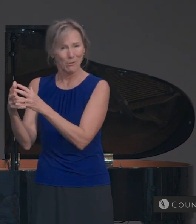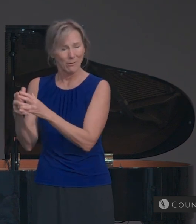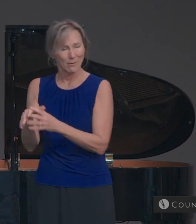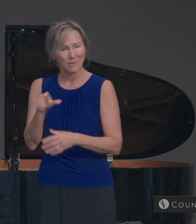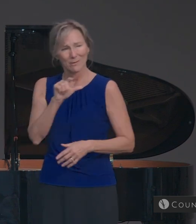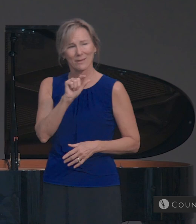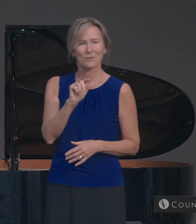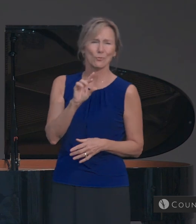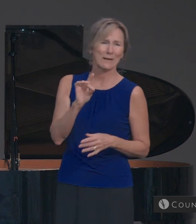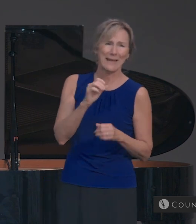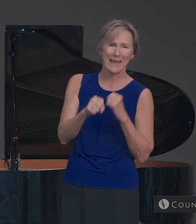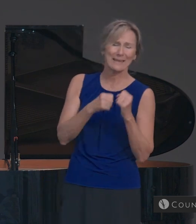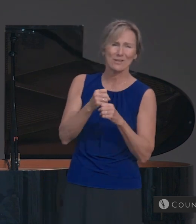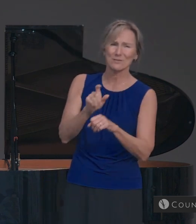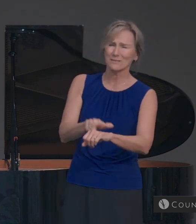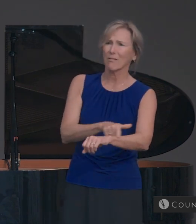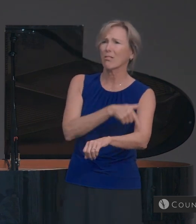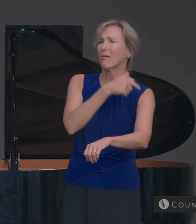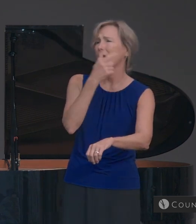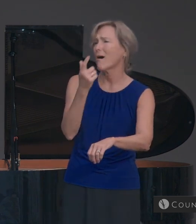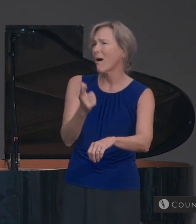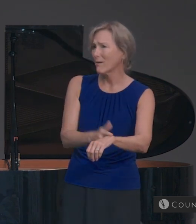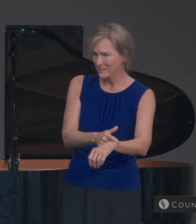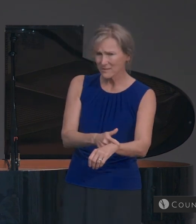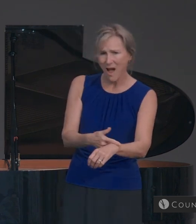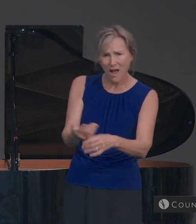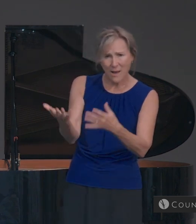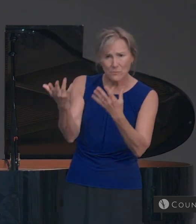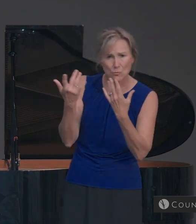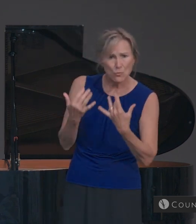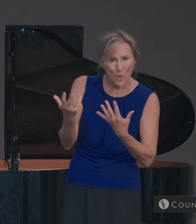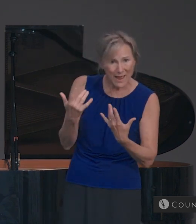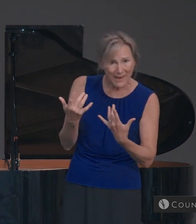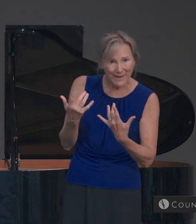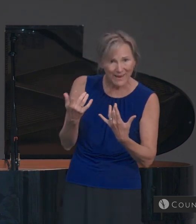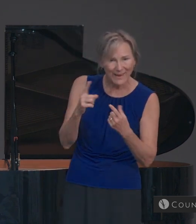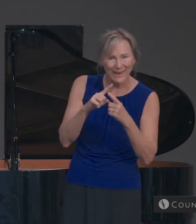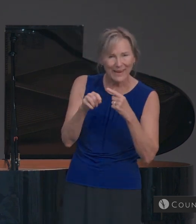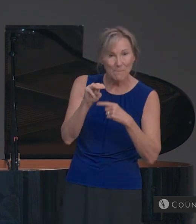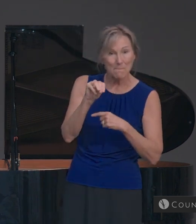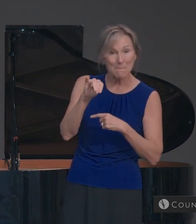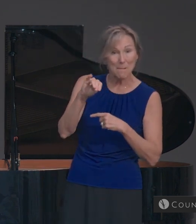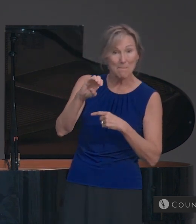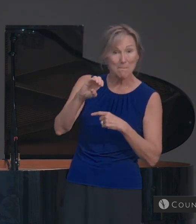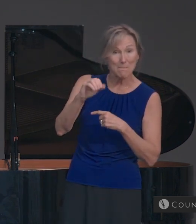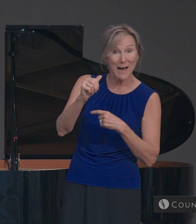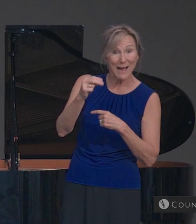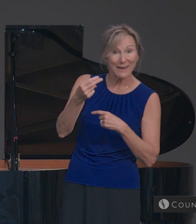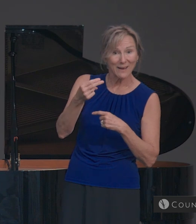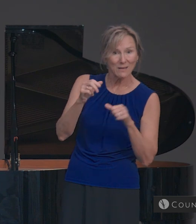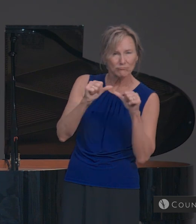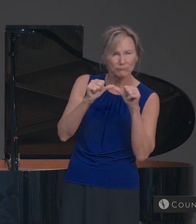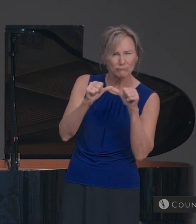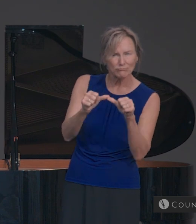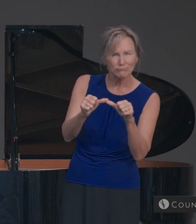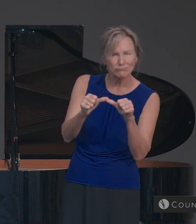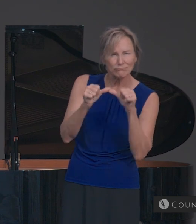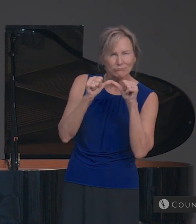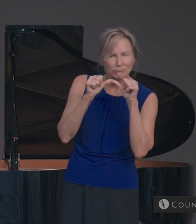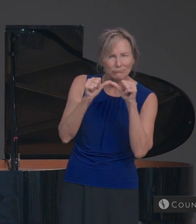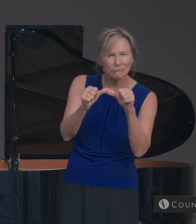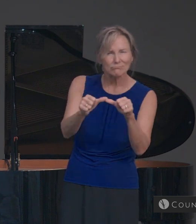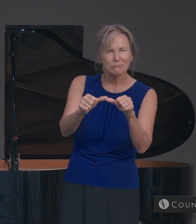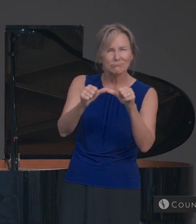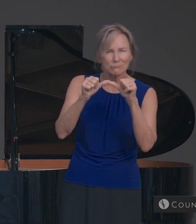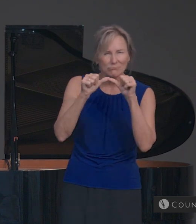28 years is a long time to wait. But Micah kept on and kept on and kept